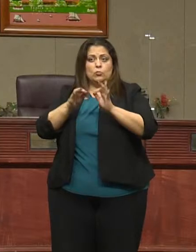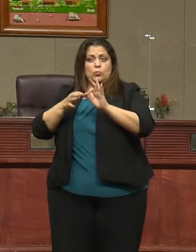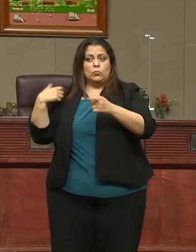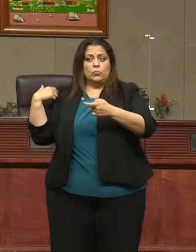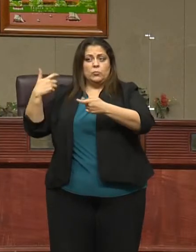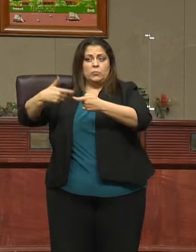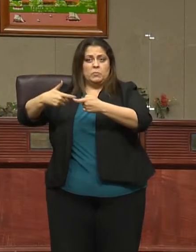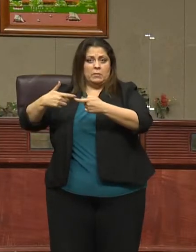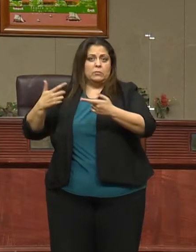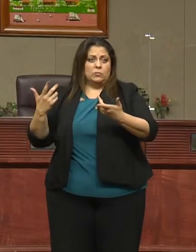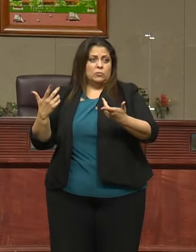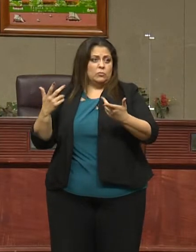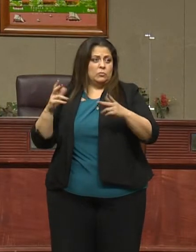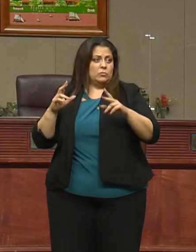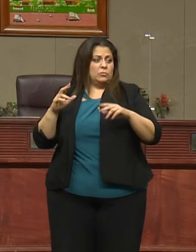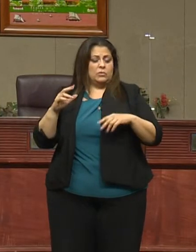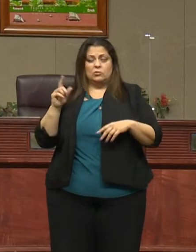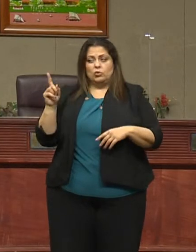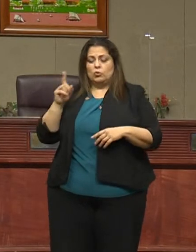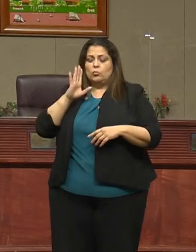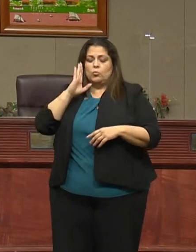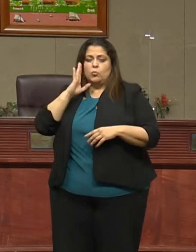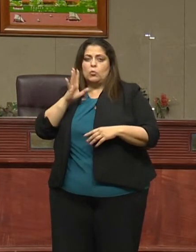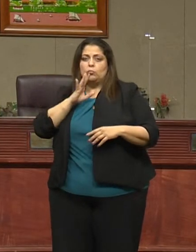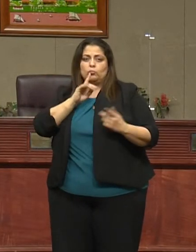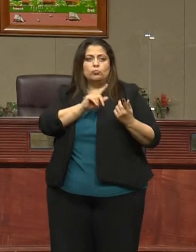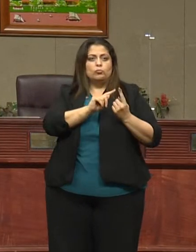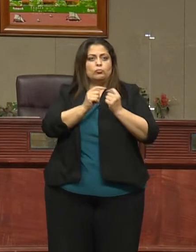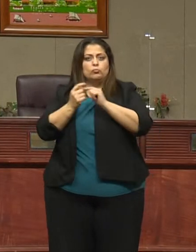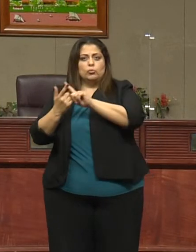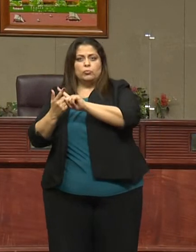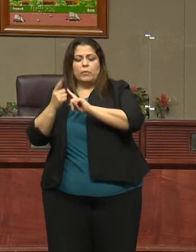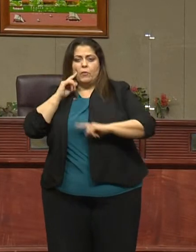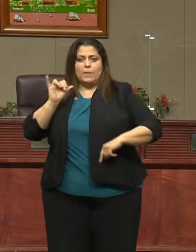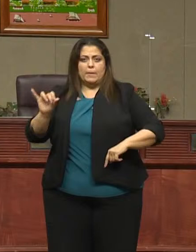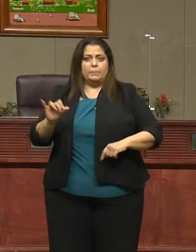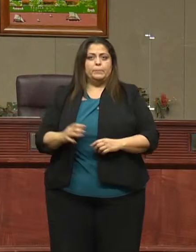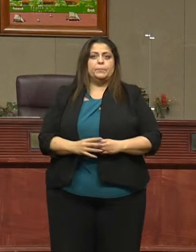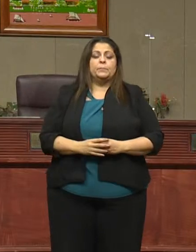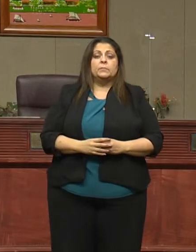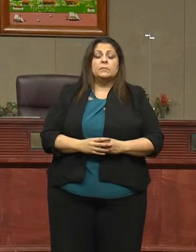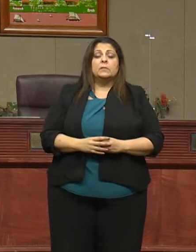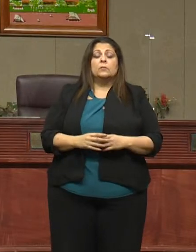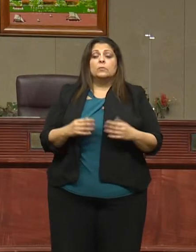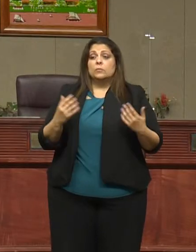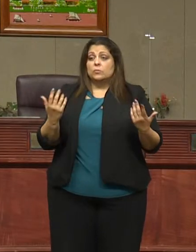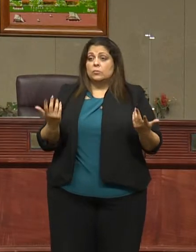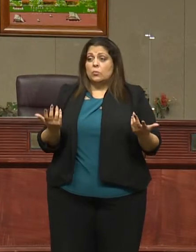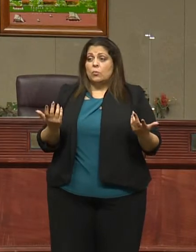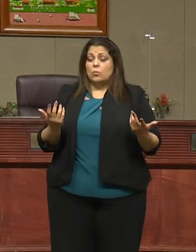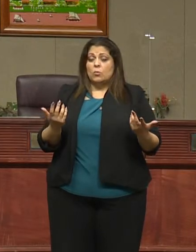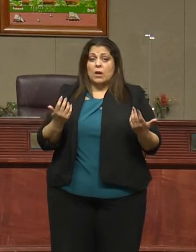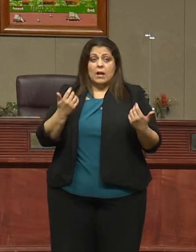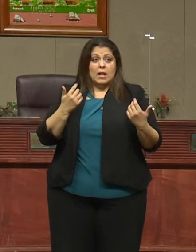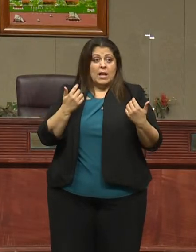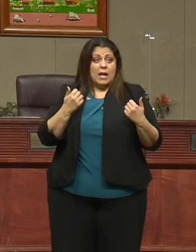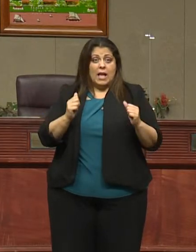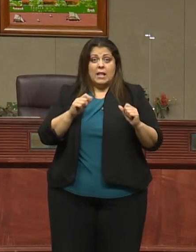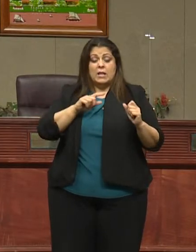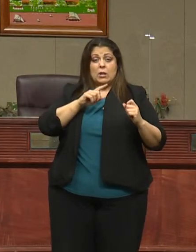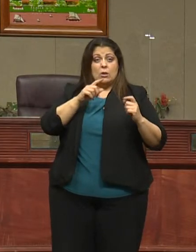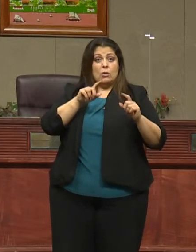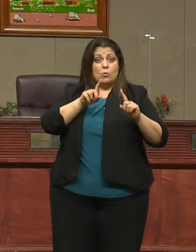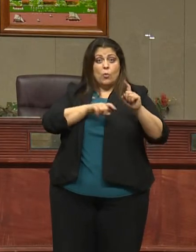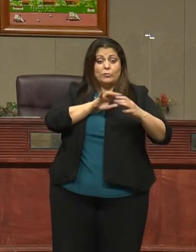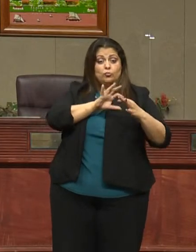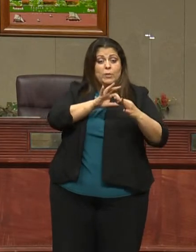our Spanish-speaking audience in Spanish, she can do the translation for that. Once again, if there are questions regarding the mental health program